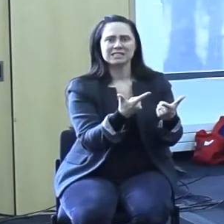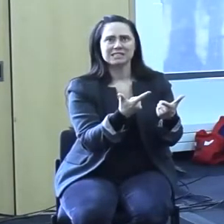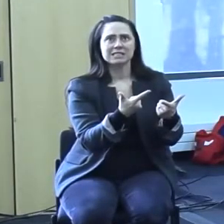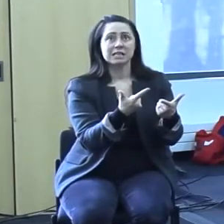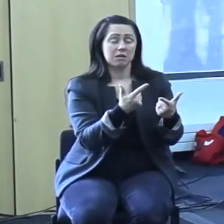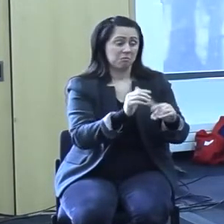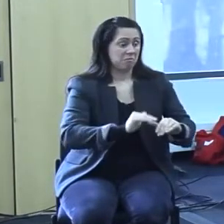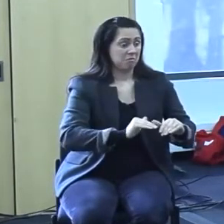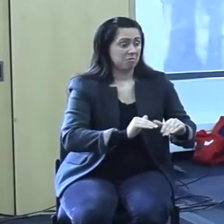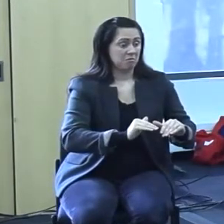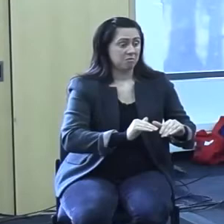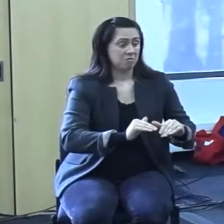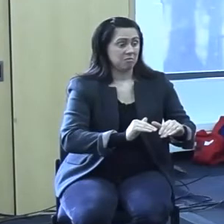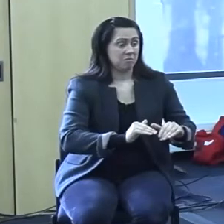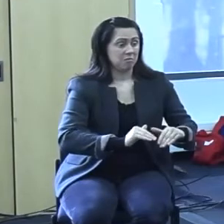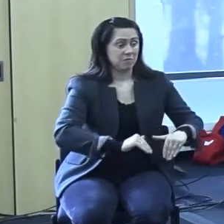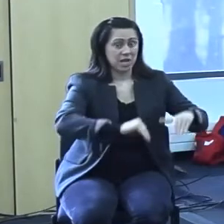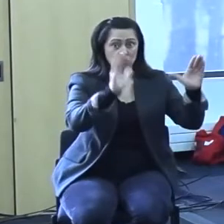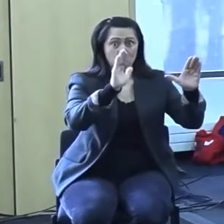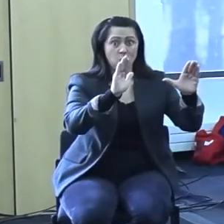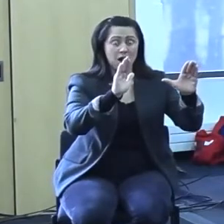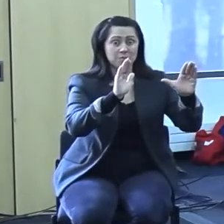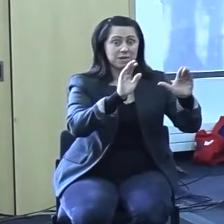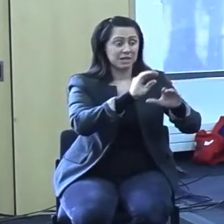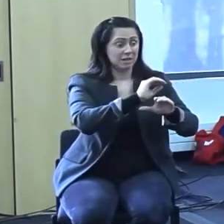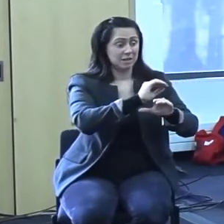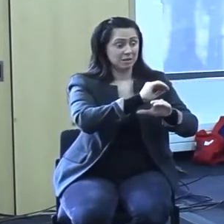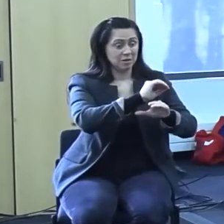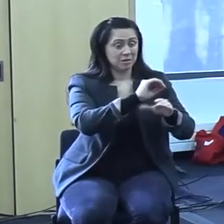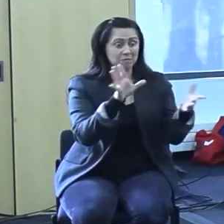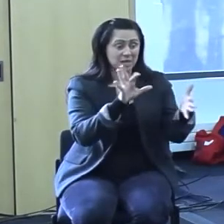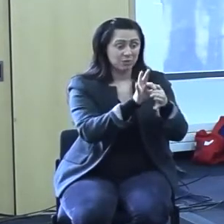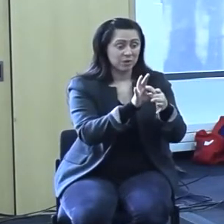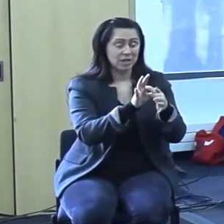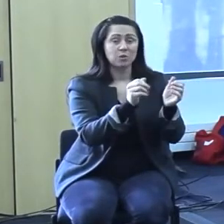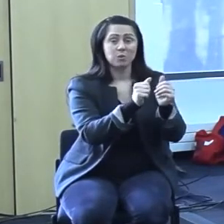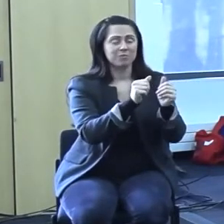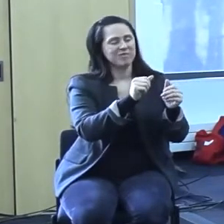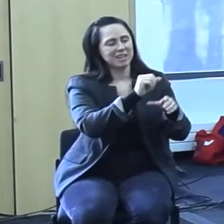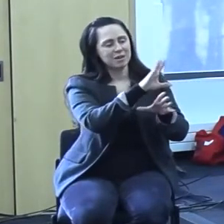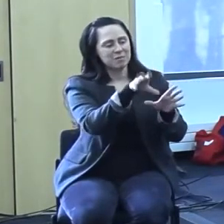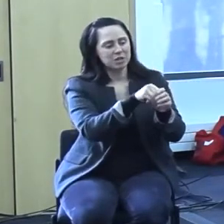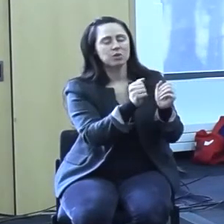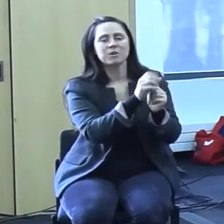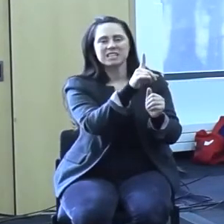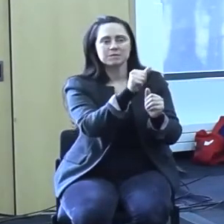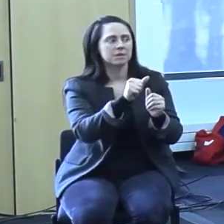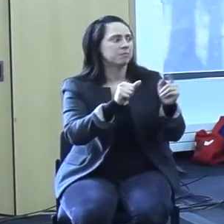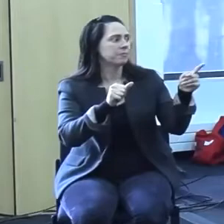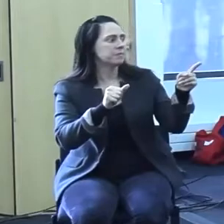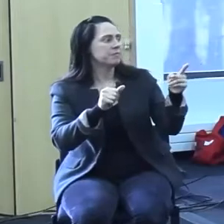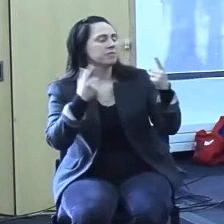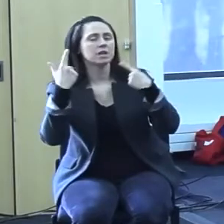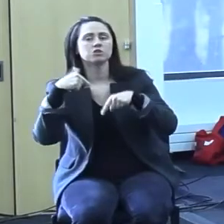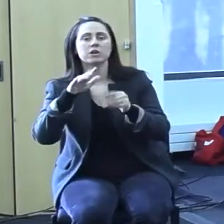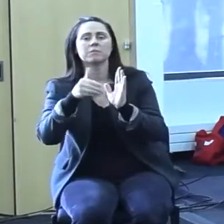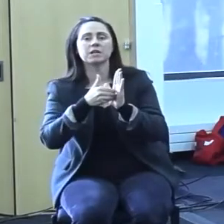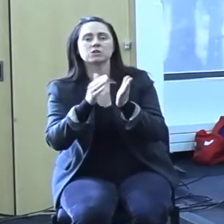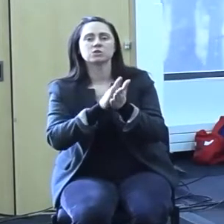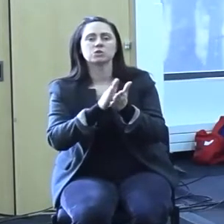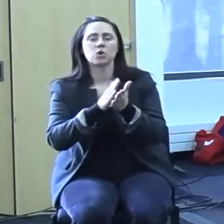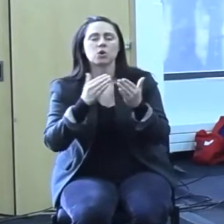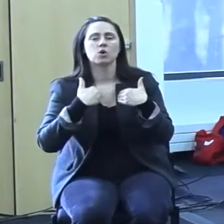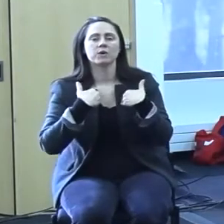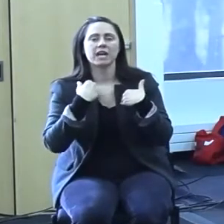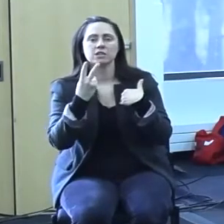they grow being part of it. When I was in middle school, we had two elementary schools